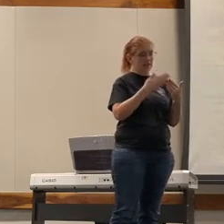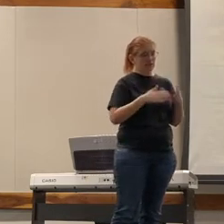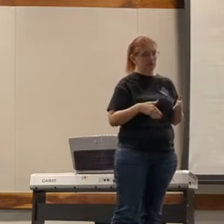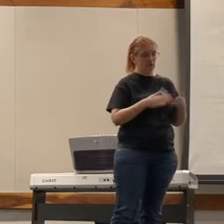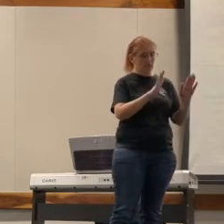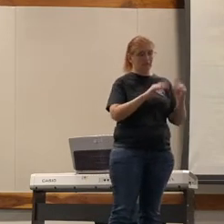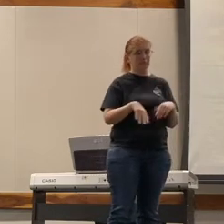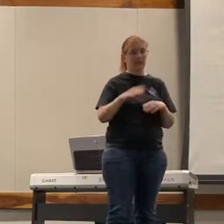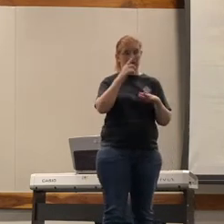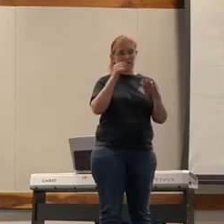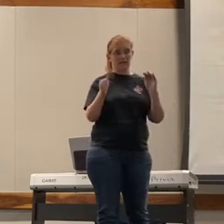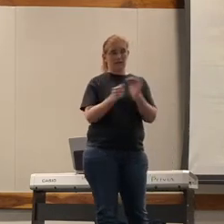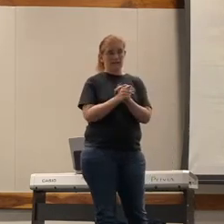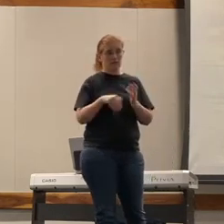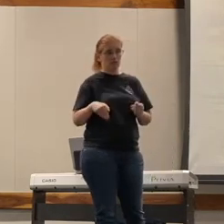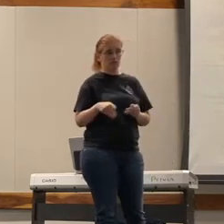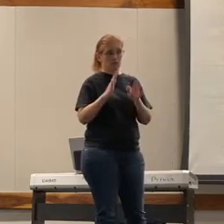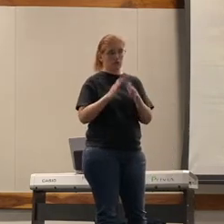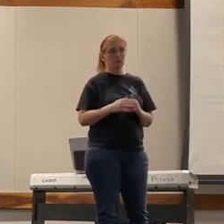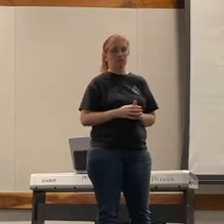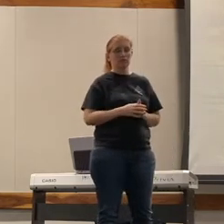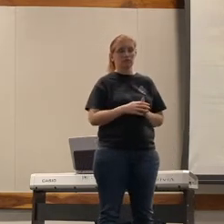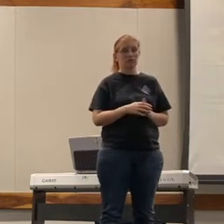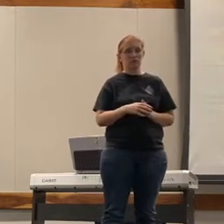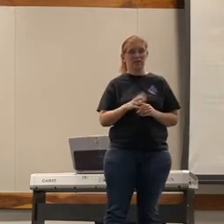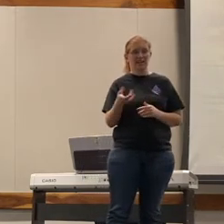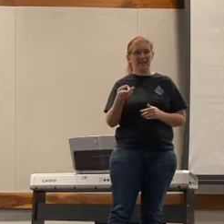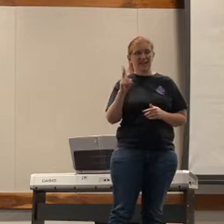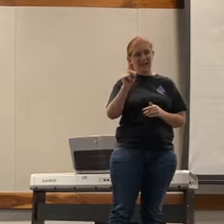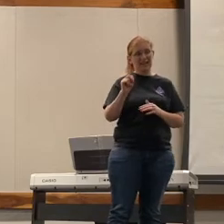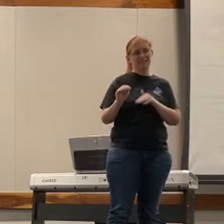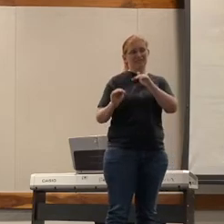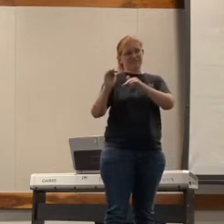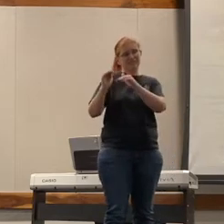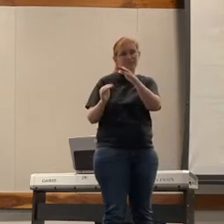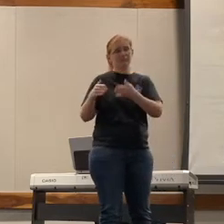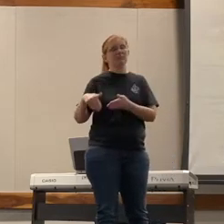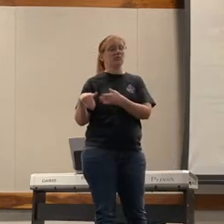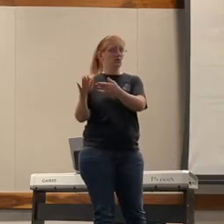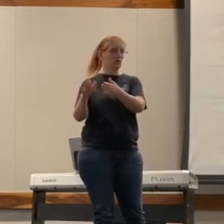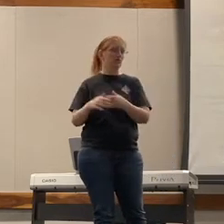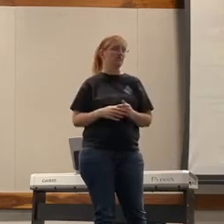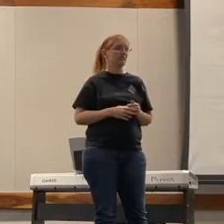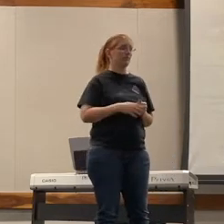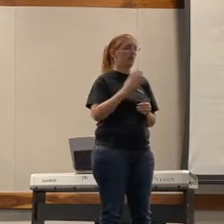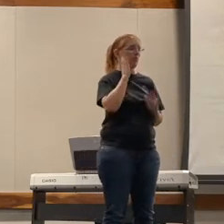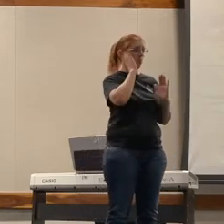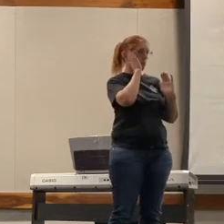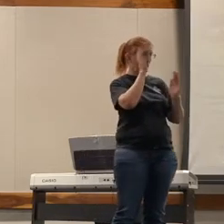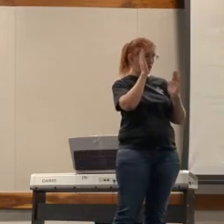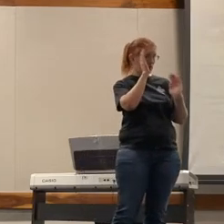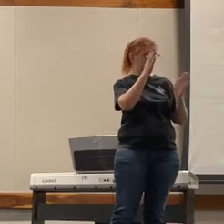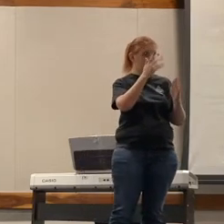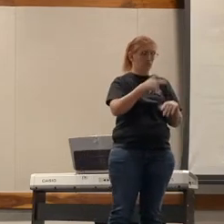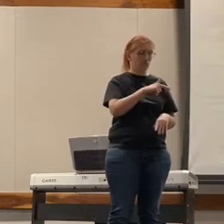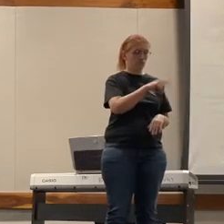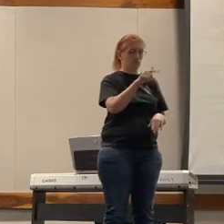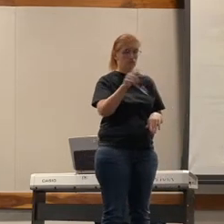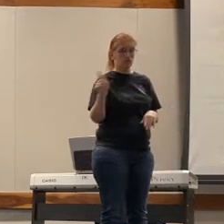street. And Adam and Eve walked on uneven street. And we're going to pay attention to these three